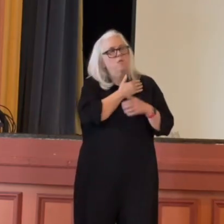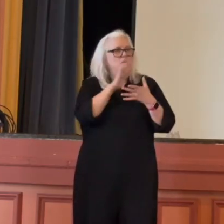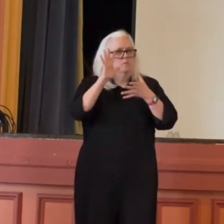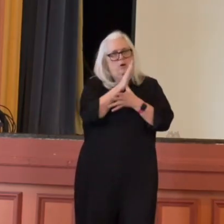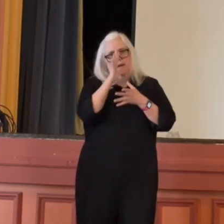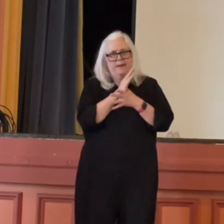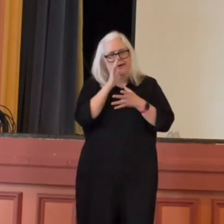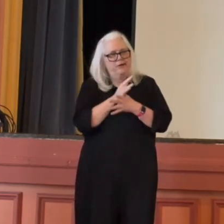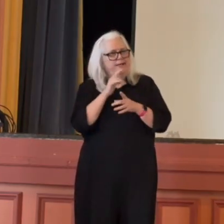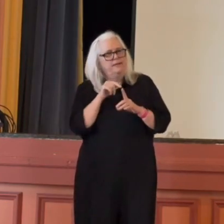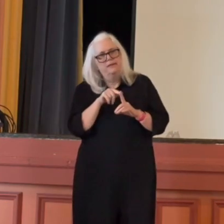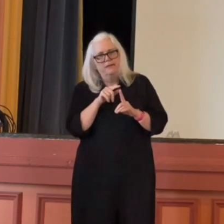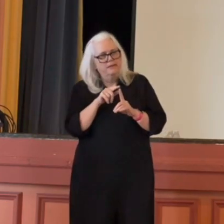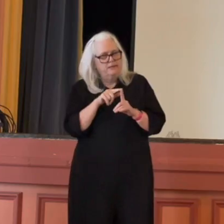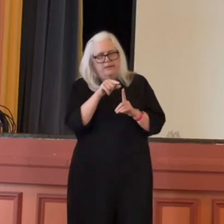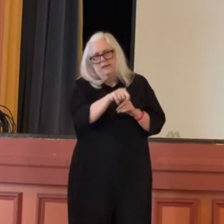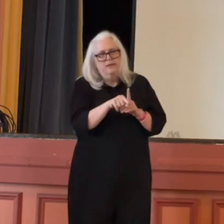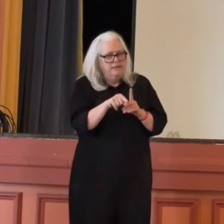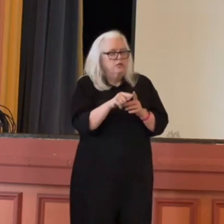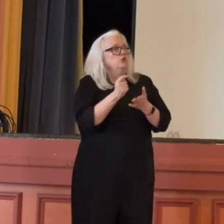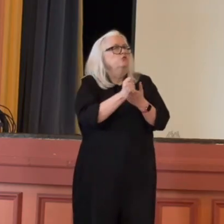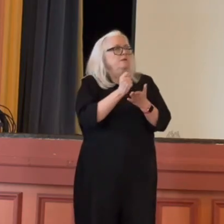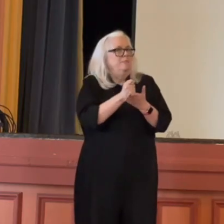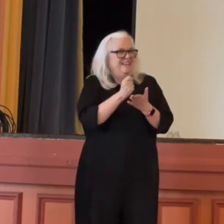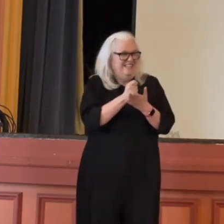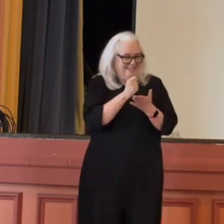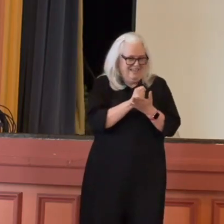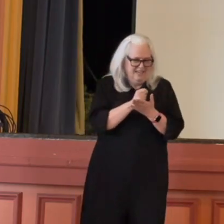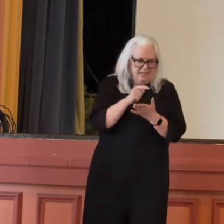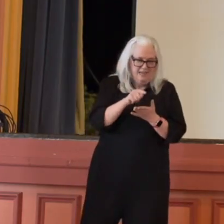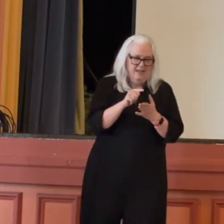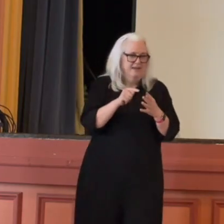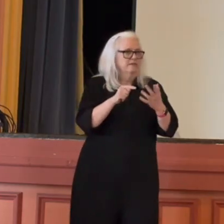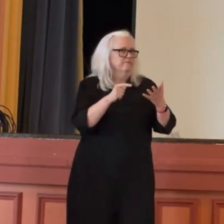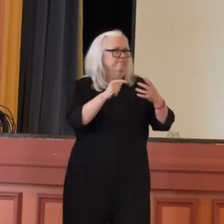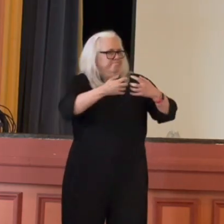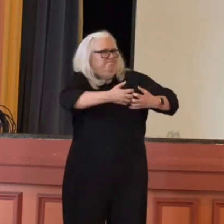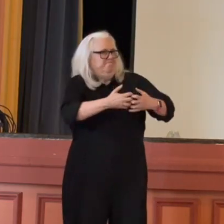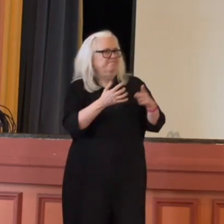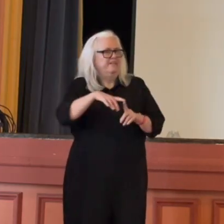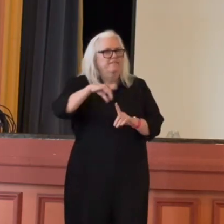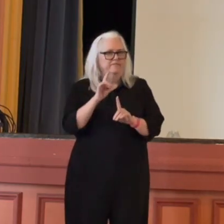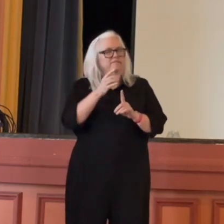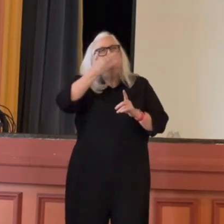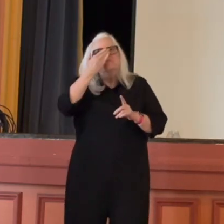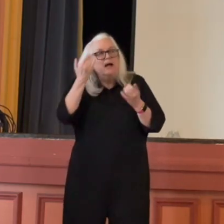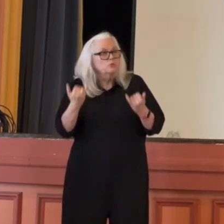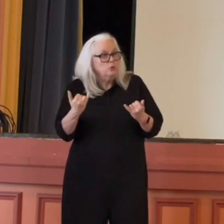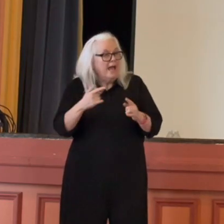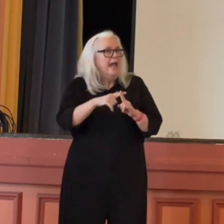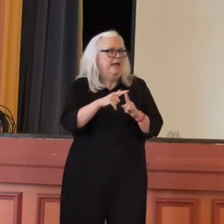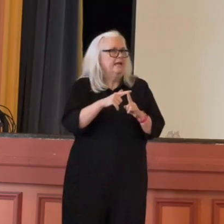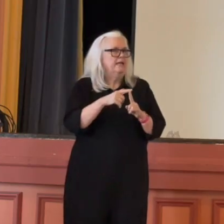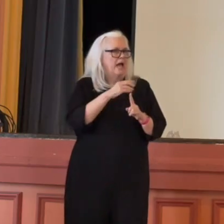that people along the Niagara Bike Trail smell today and pulling them through filters to decrease